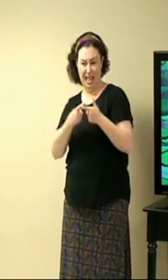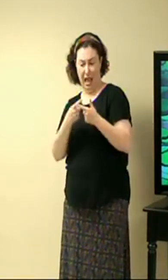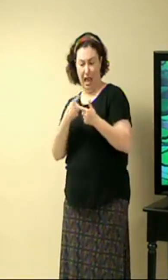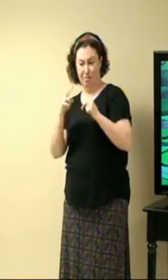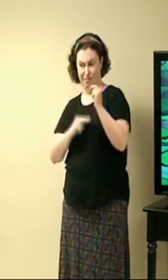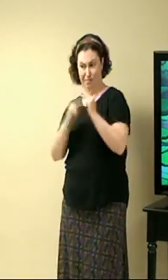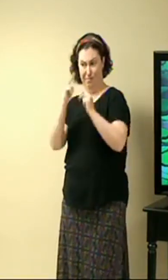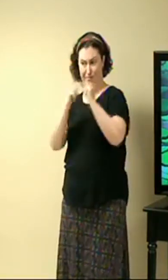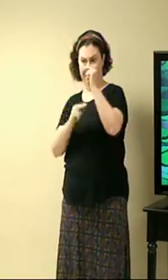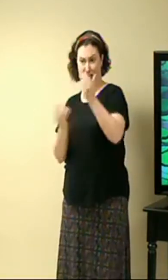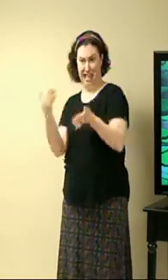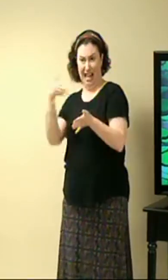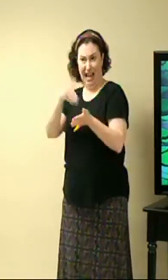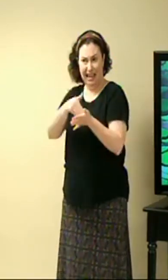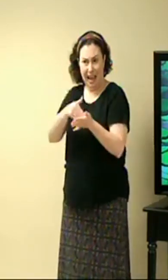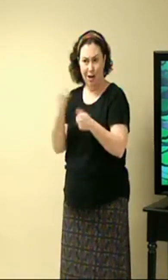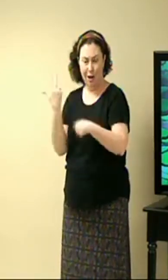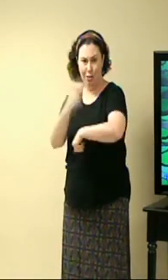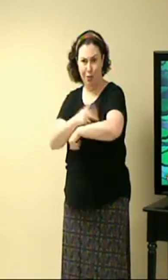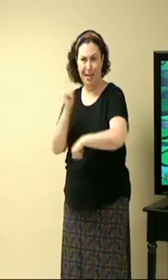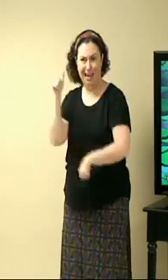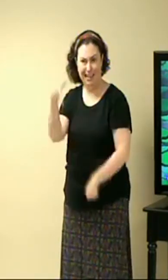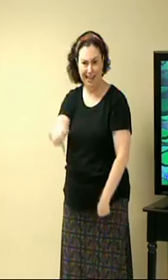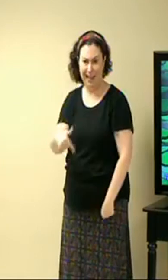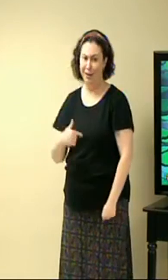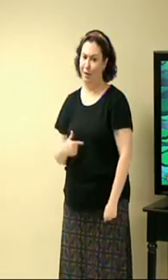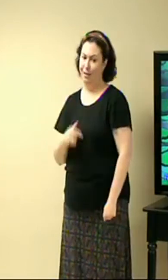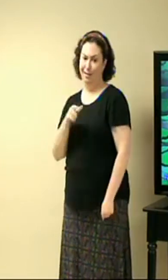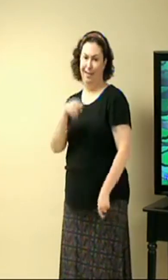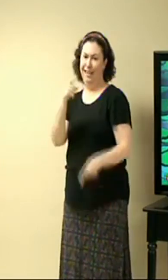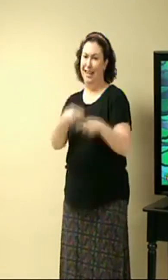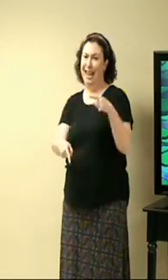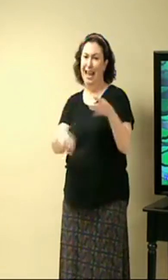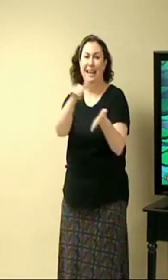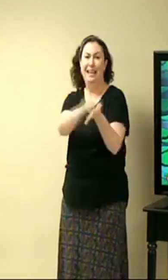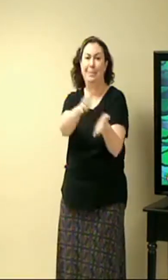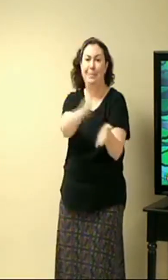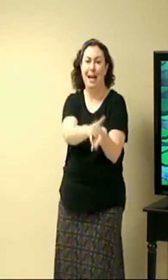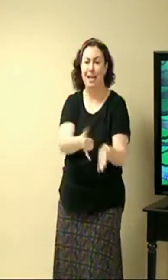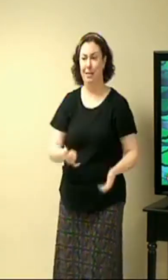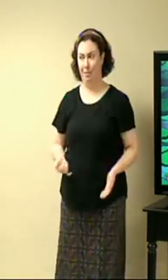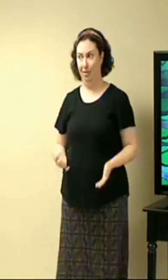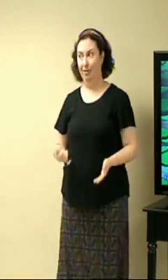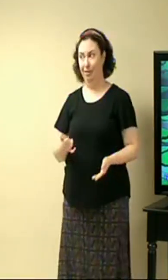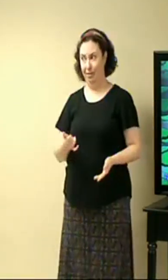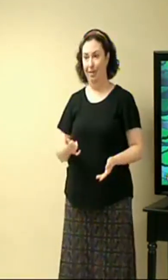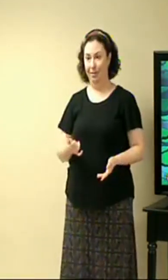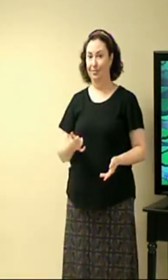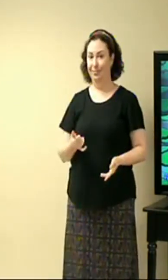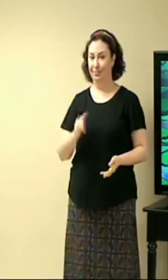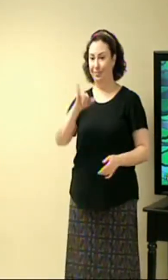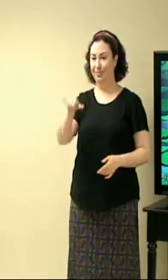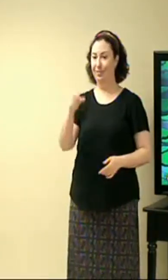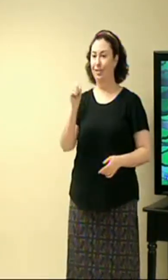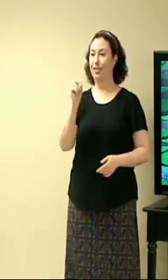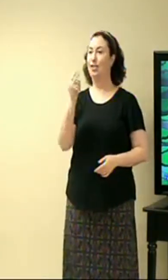you're not that good of a carpenter. But look what John says about that. But the temple he had spoken of was his